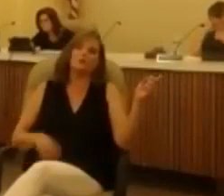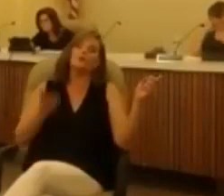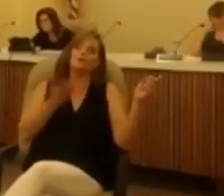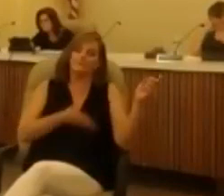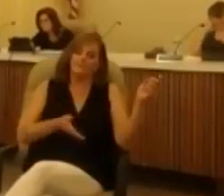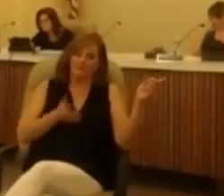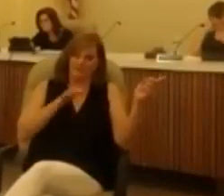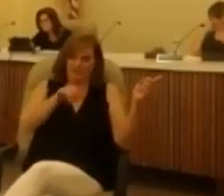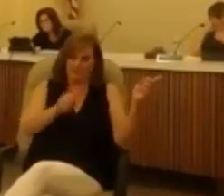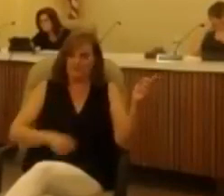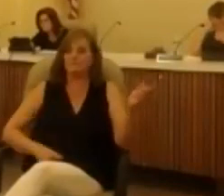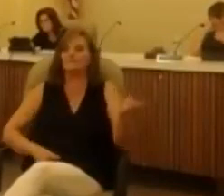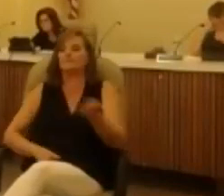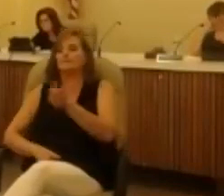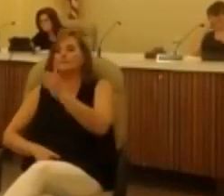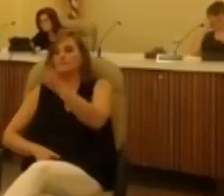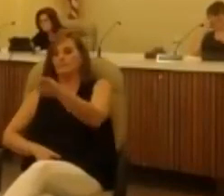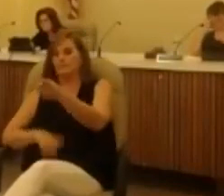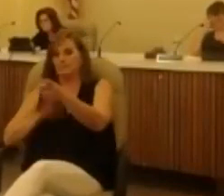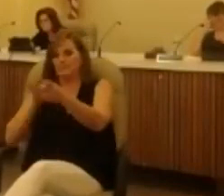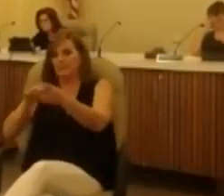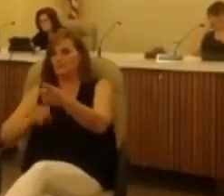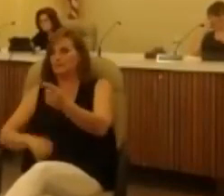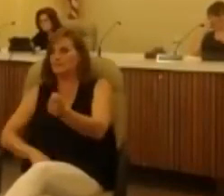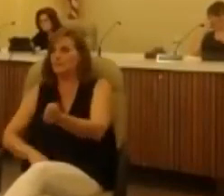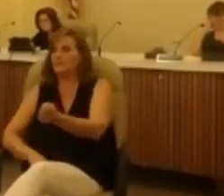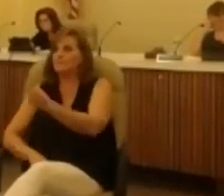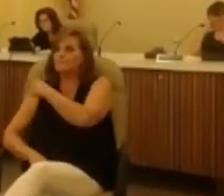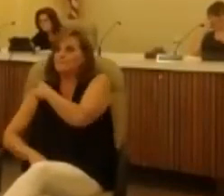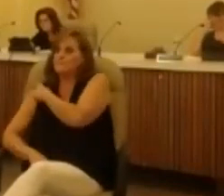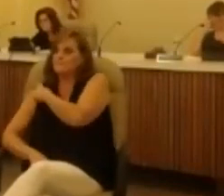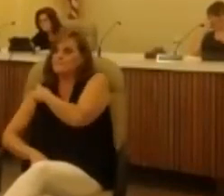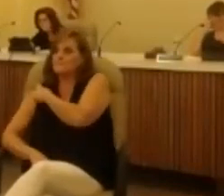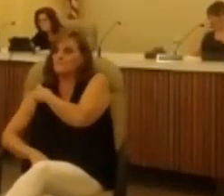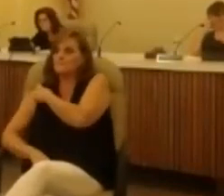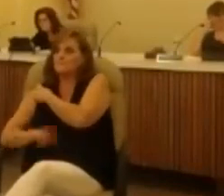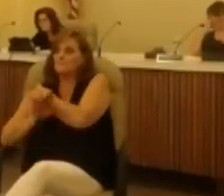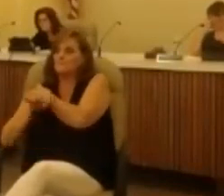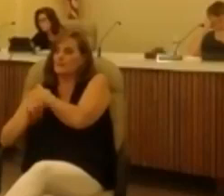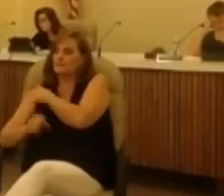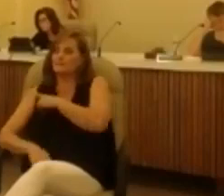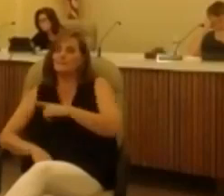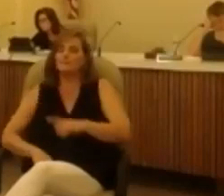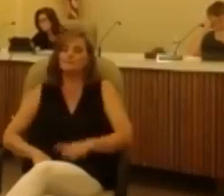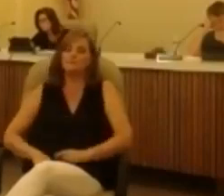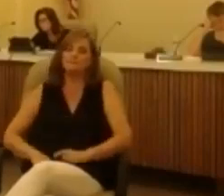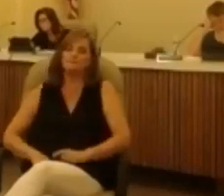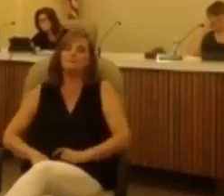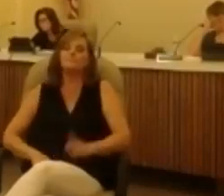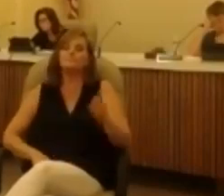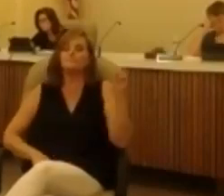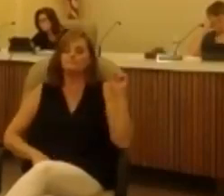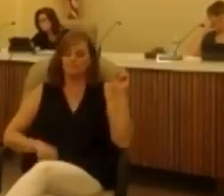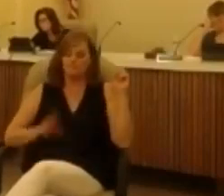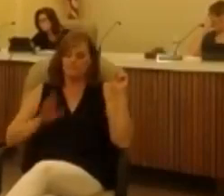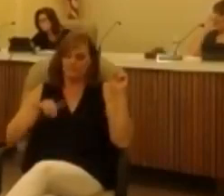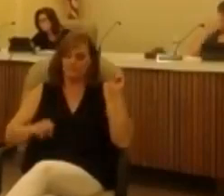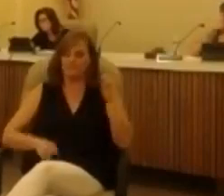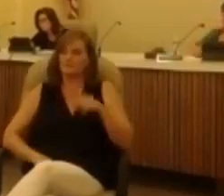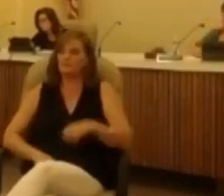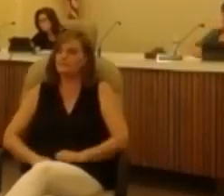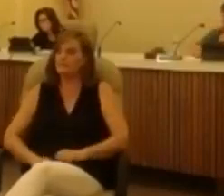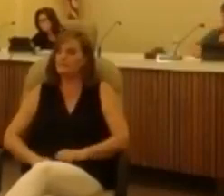Aye. Councilmember Safranek, Aye. Councilmember Bolzner, Aye. Supervisor Schultz.